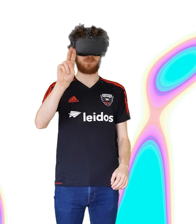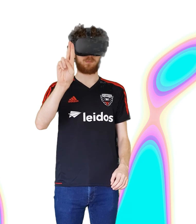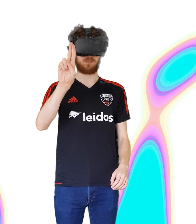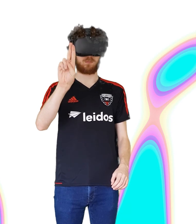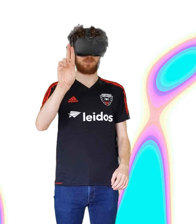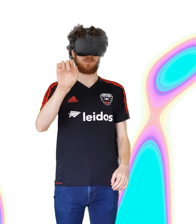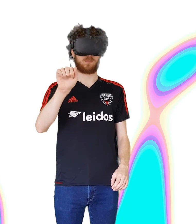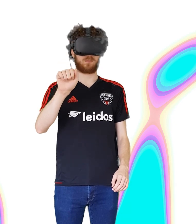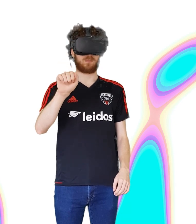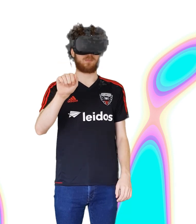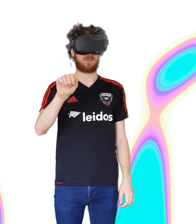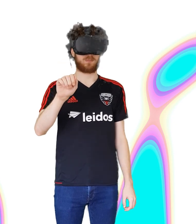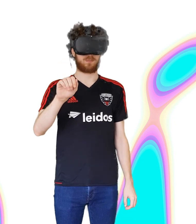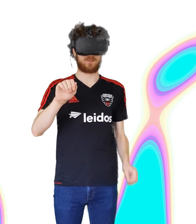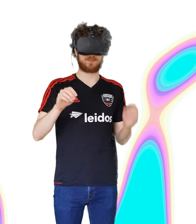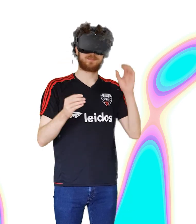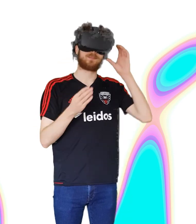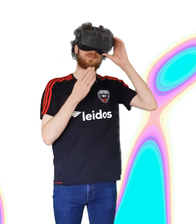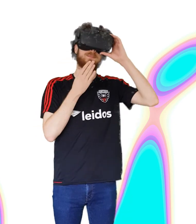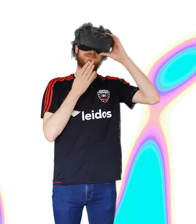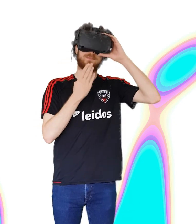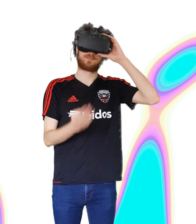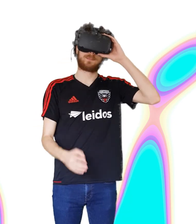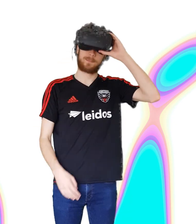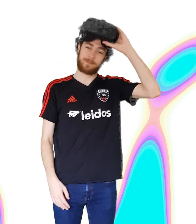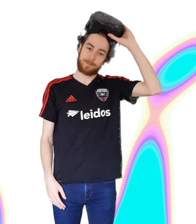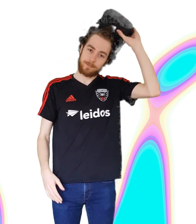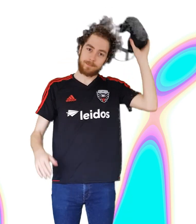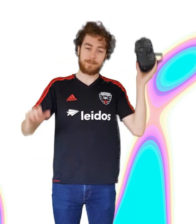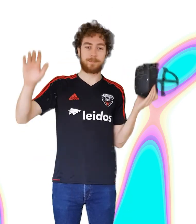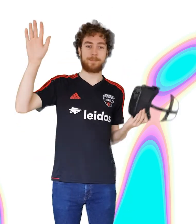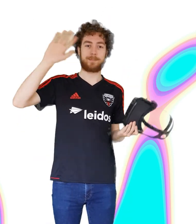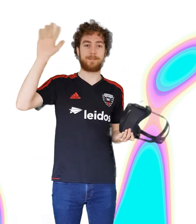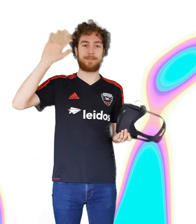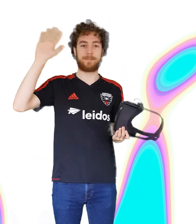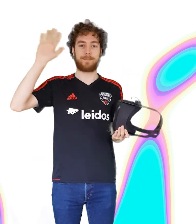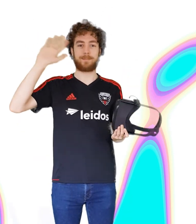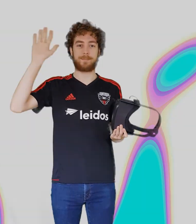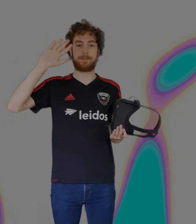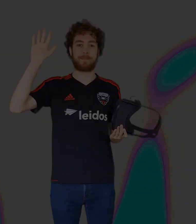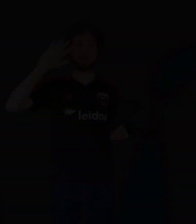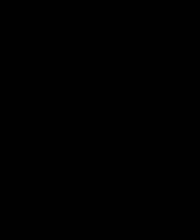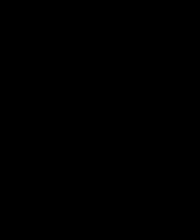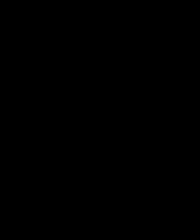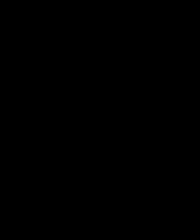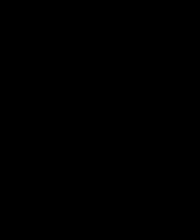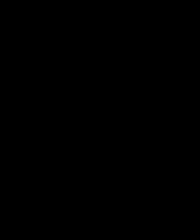and learn a little bit of American Sign Language. I'm Christian O'Brien, and thanks for watching.